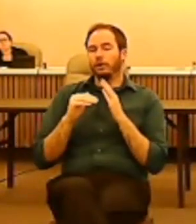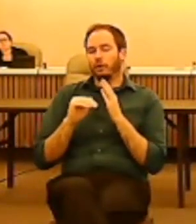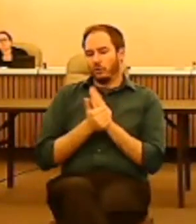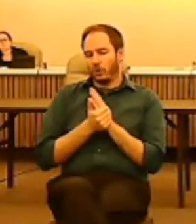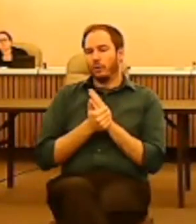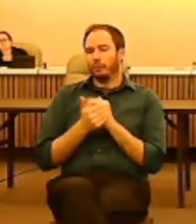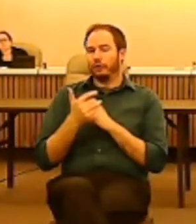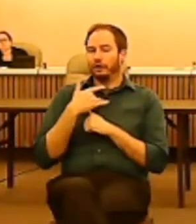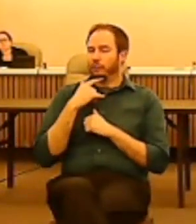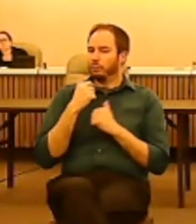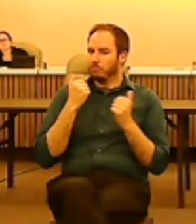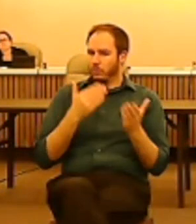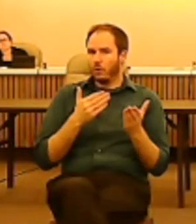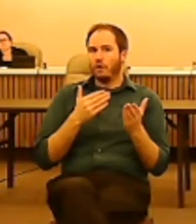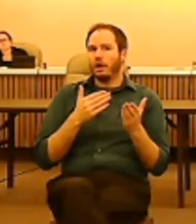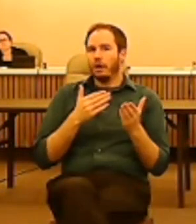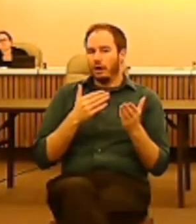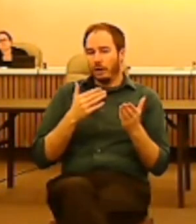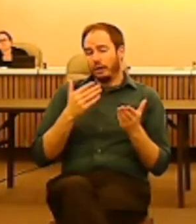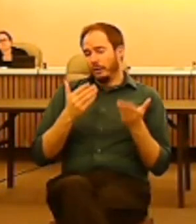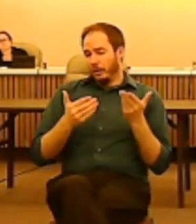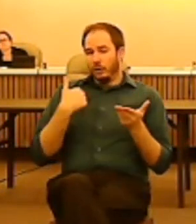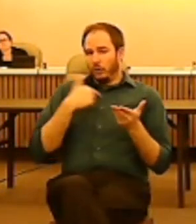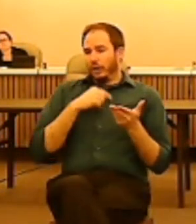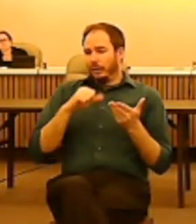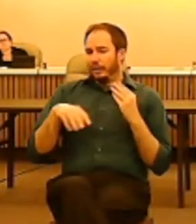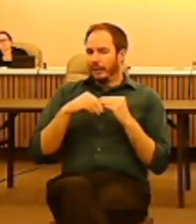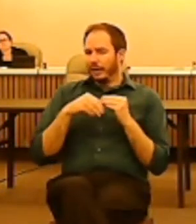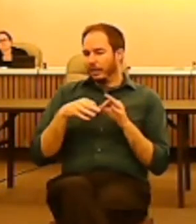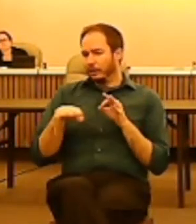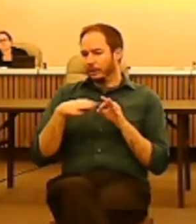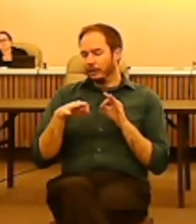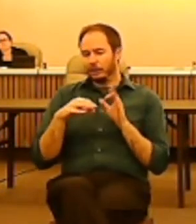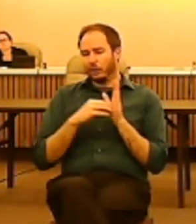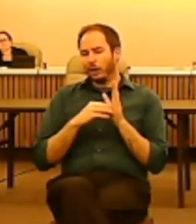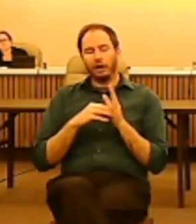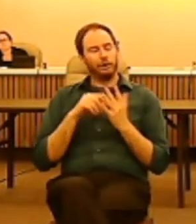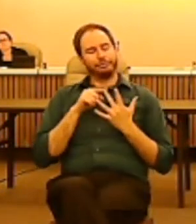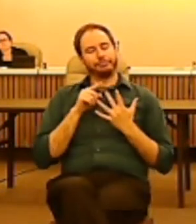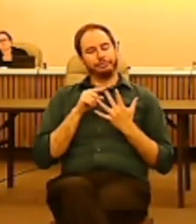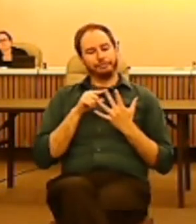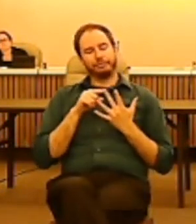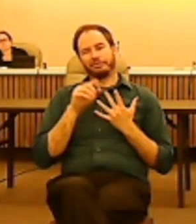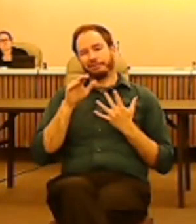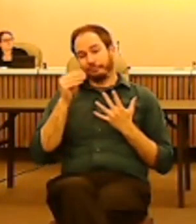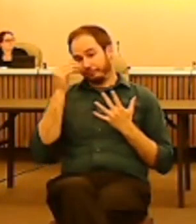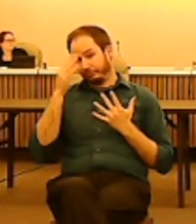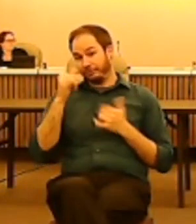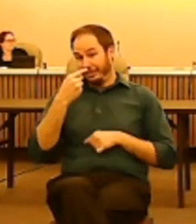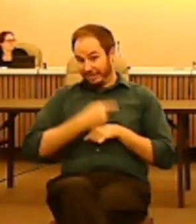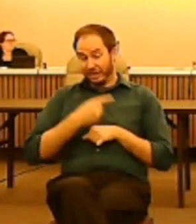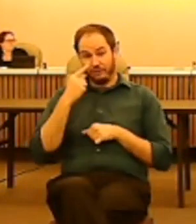and they give us a proposed adoption, and maybe we can add a little clause in Well, there so let about me answer. November. The date